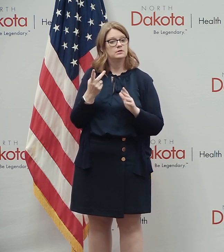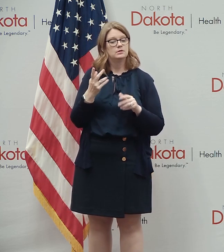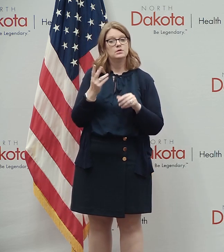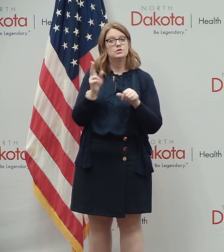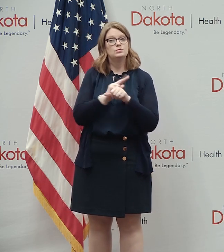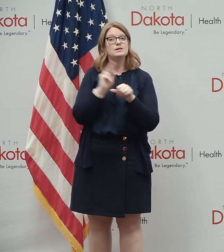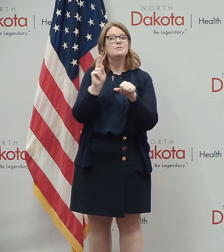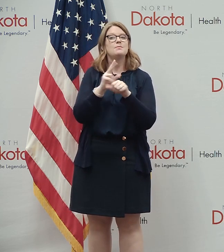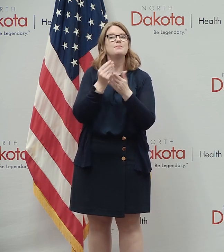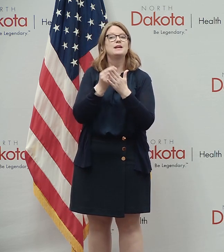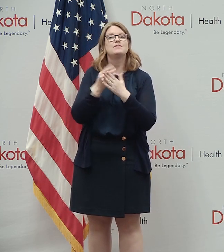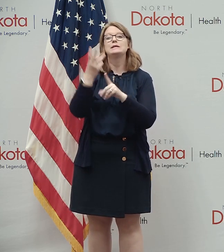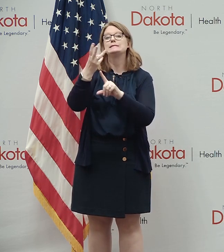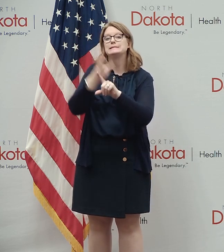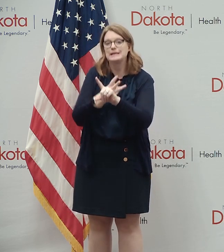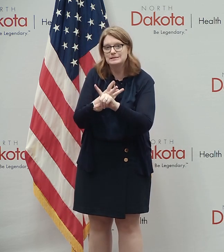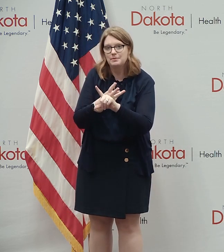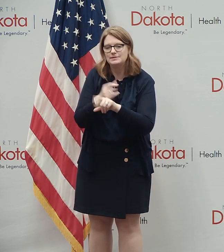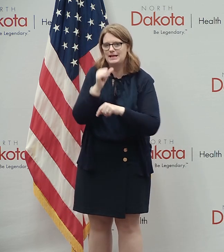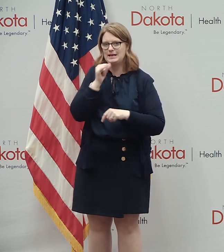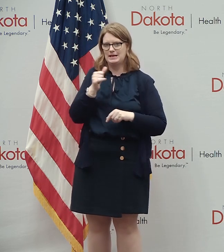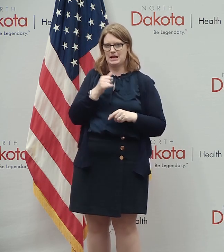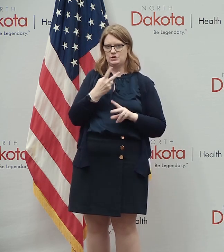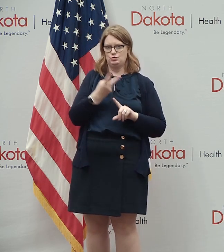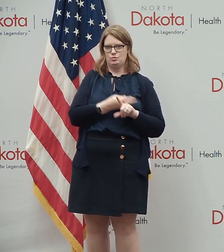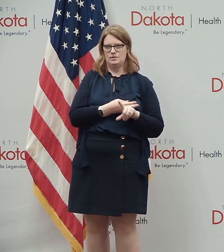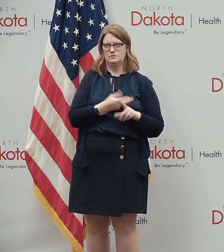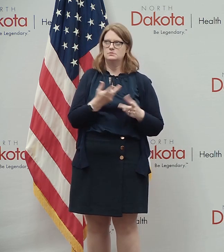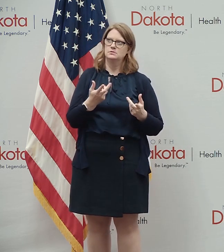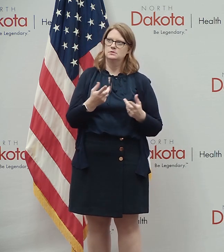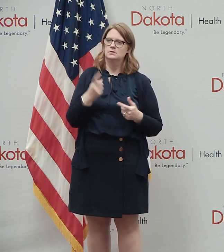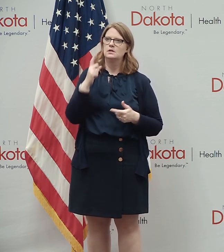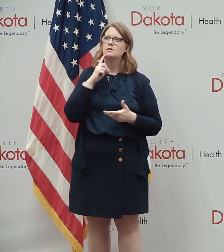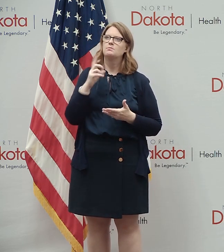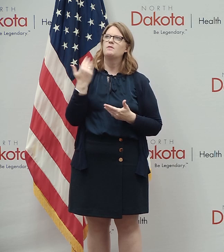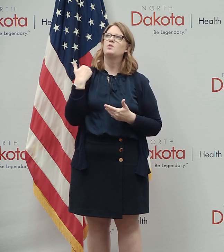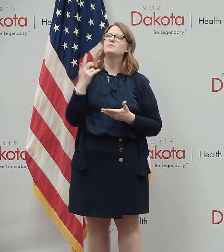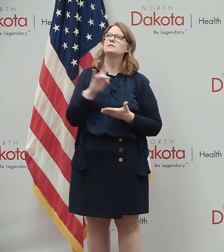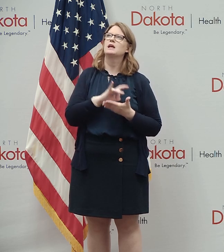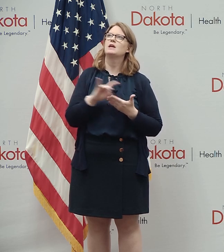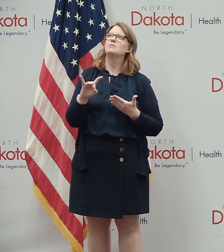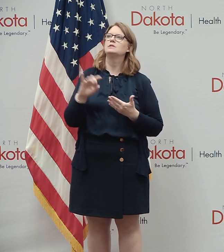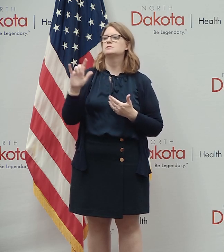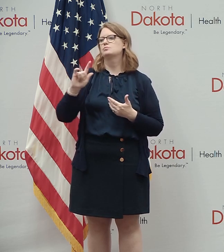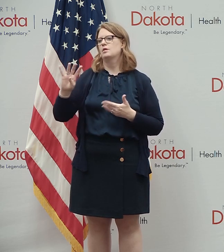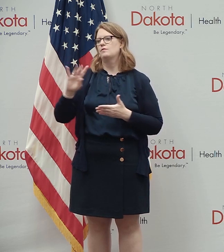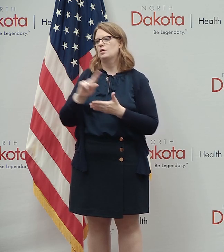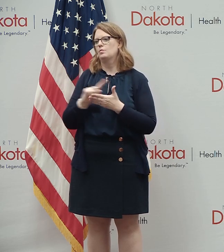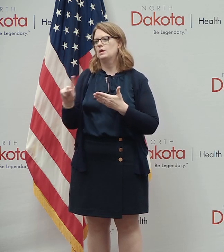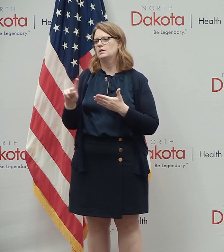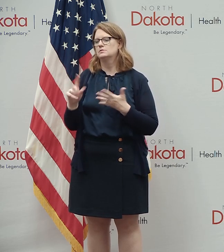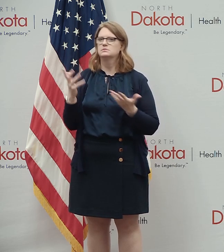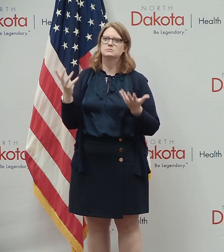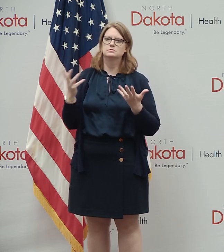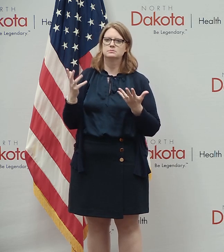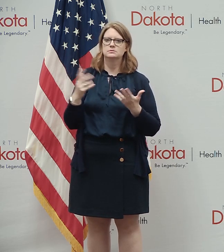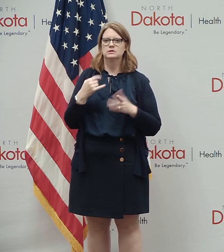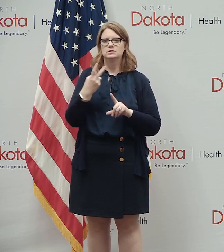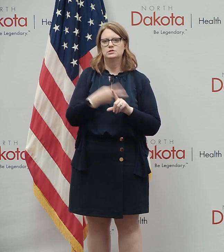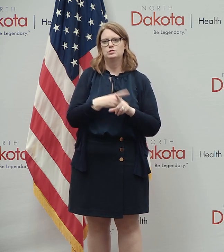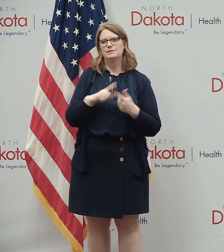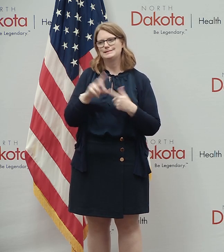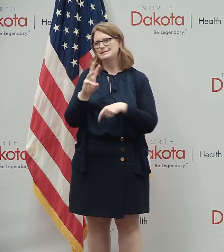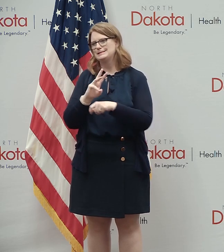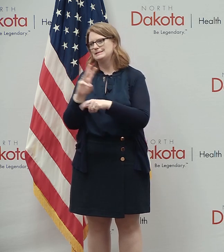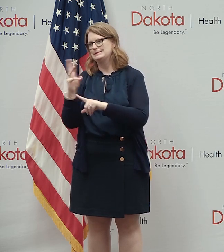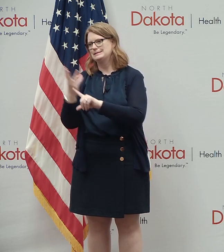money for 6 months instead of 2 months. That's the tripling. I guess that it was 8 weeks to 24 weeks is where they got this 2 months to 6